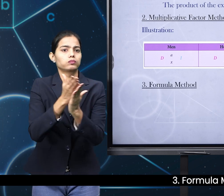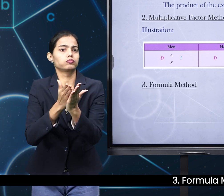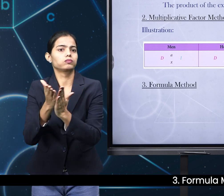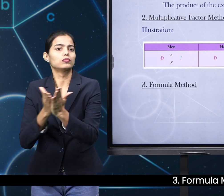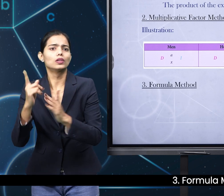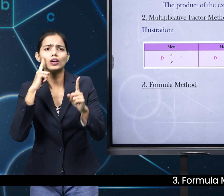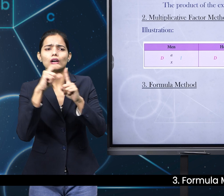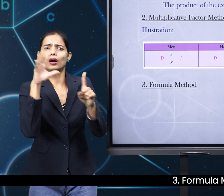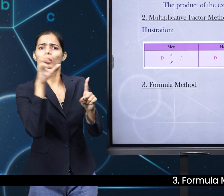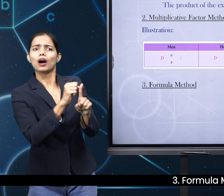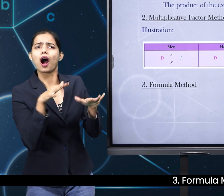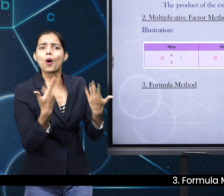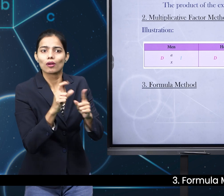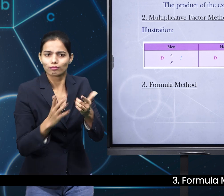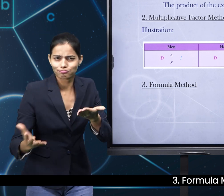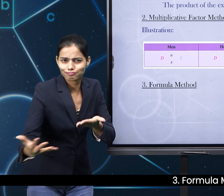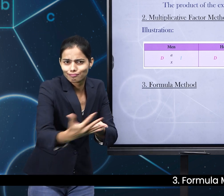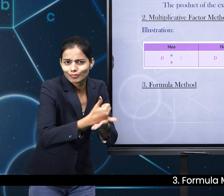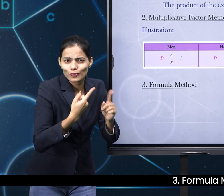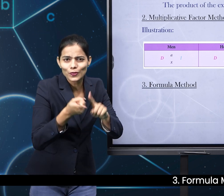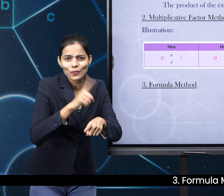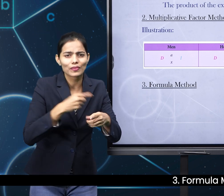Number 3, formula method.